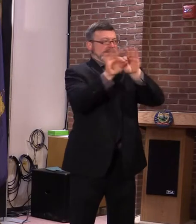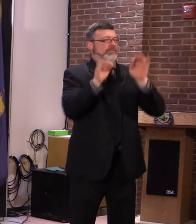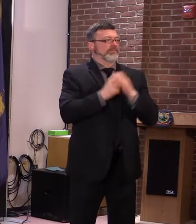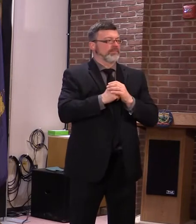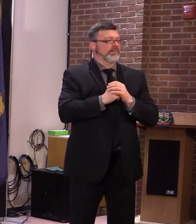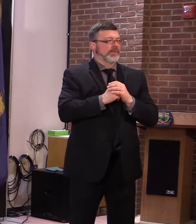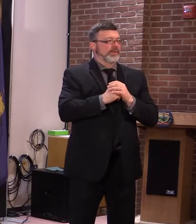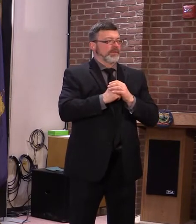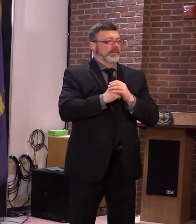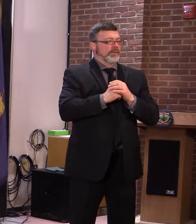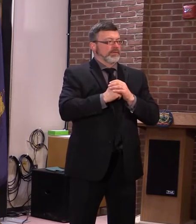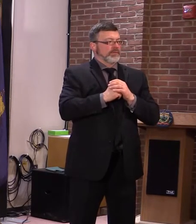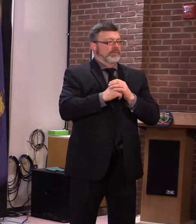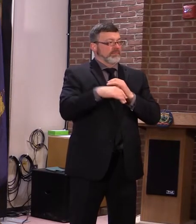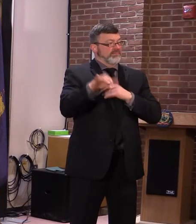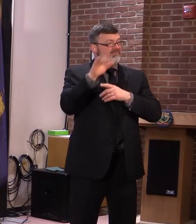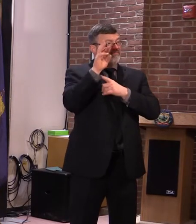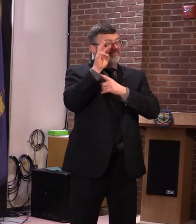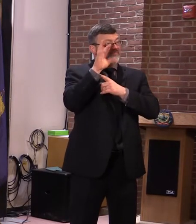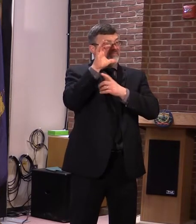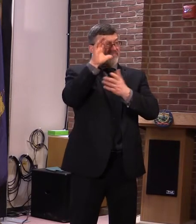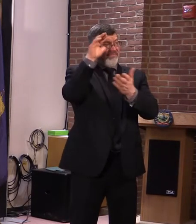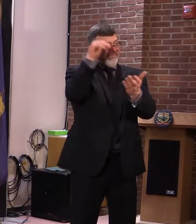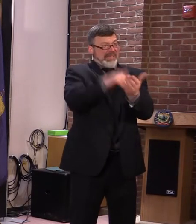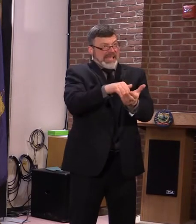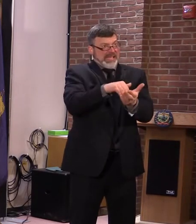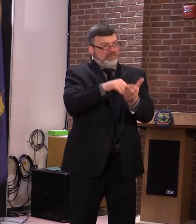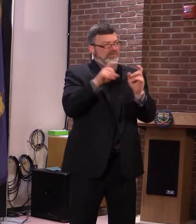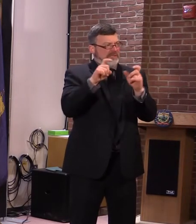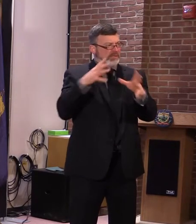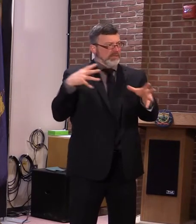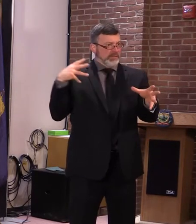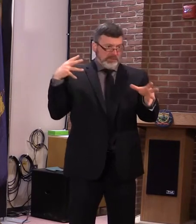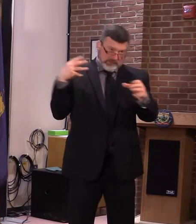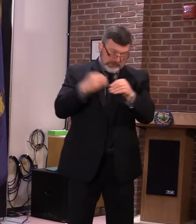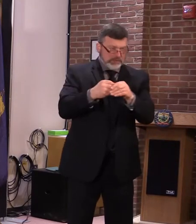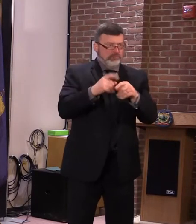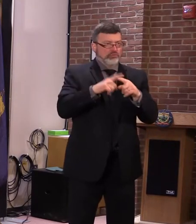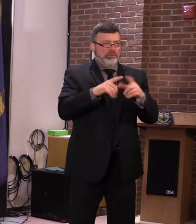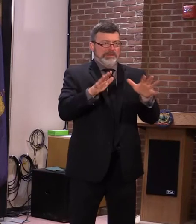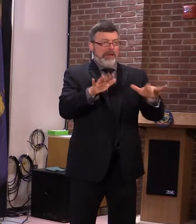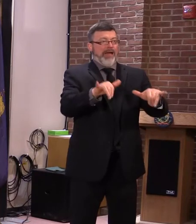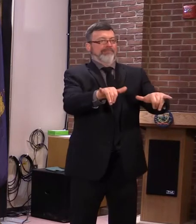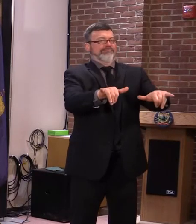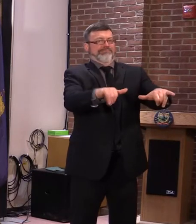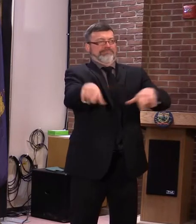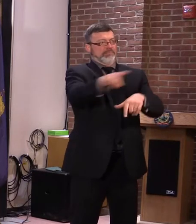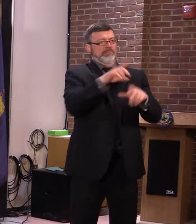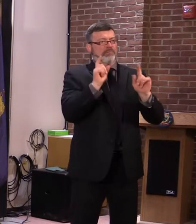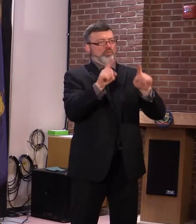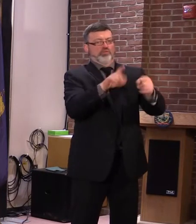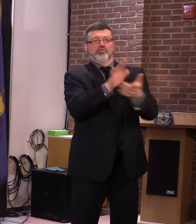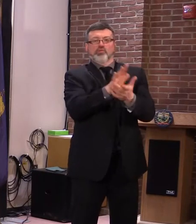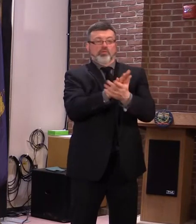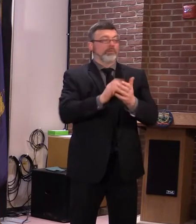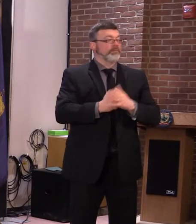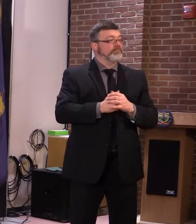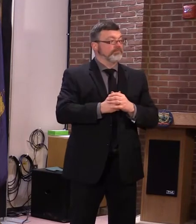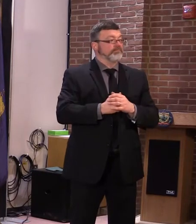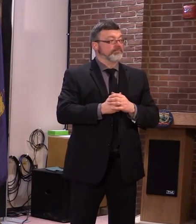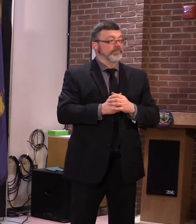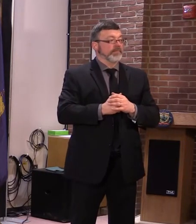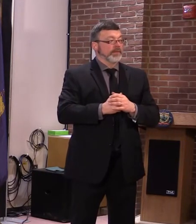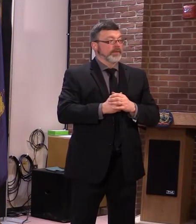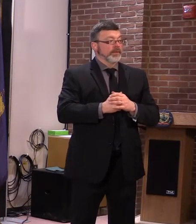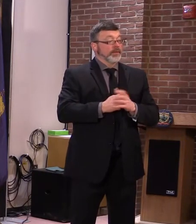tests focusing on keeping kids in schools and in child care. For our vulnerable Vermonters, since late